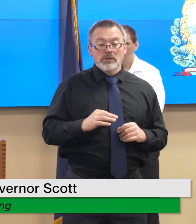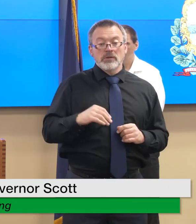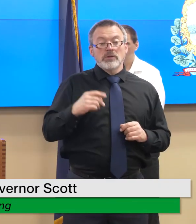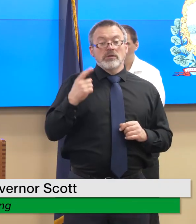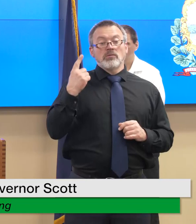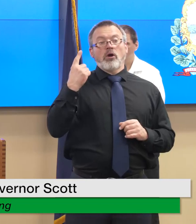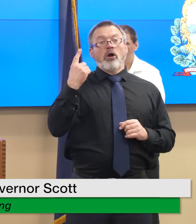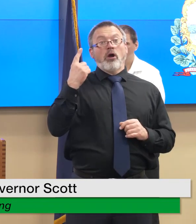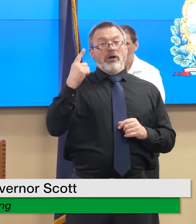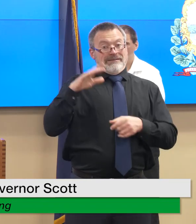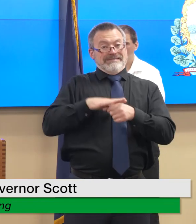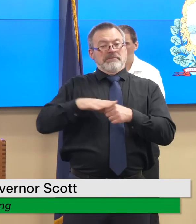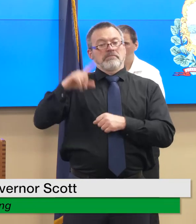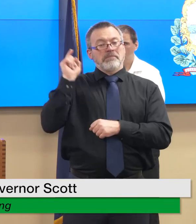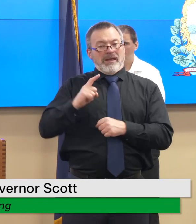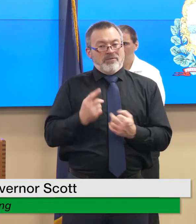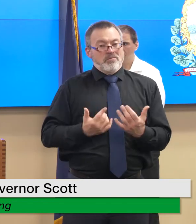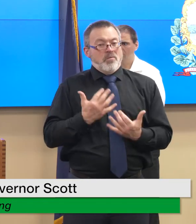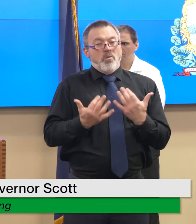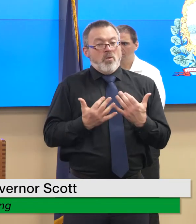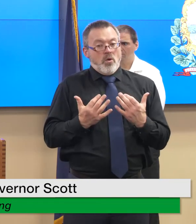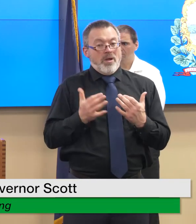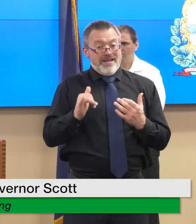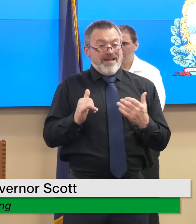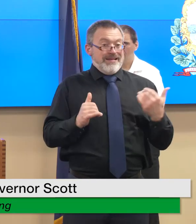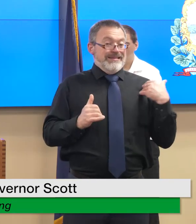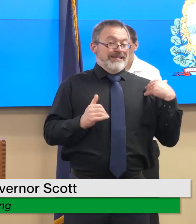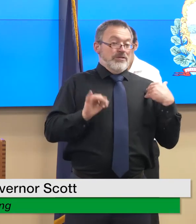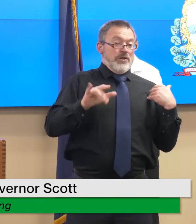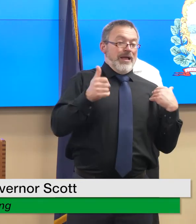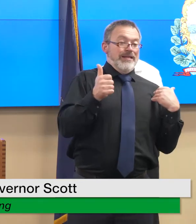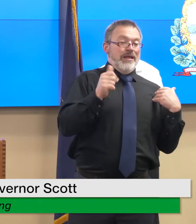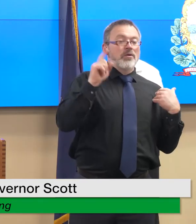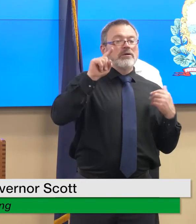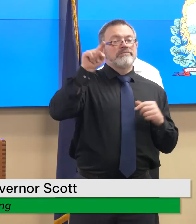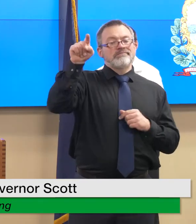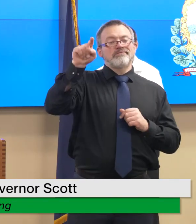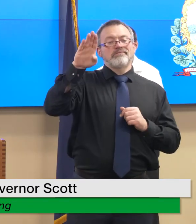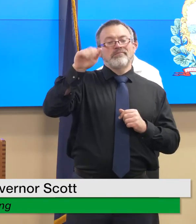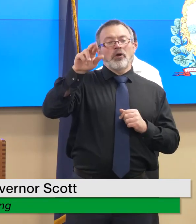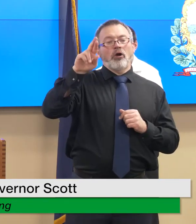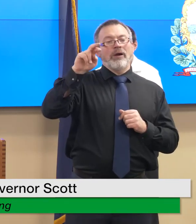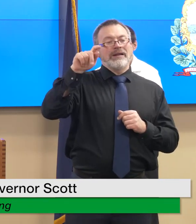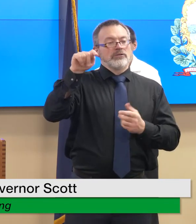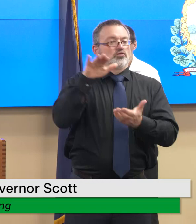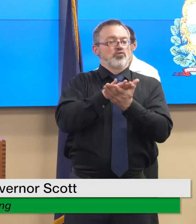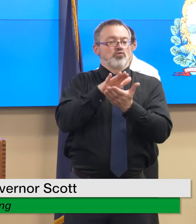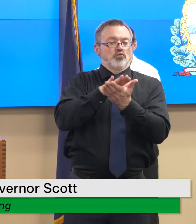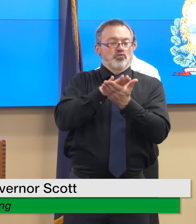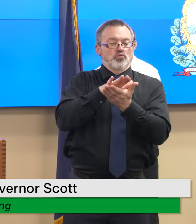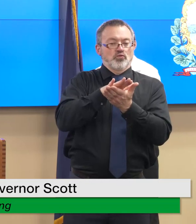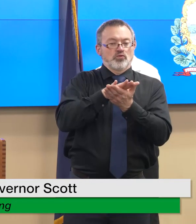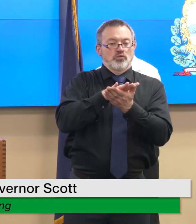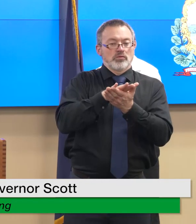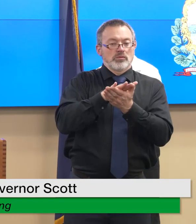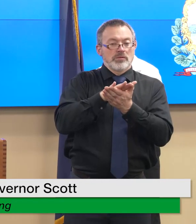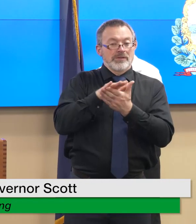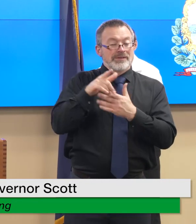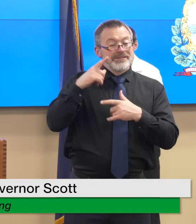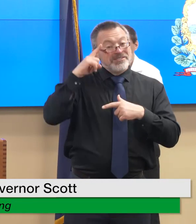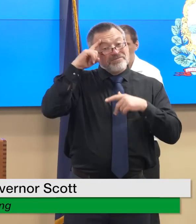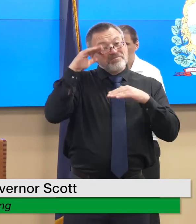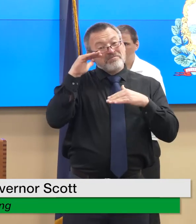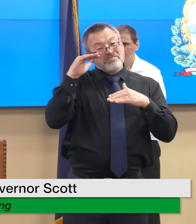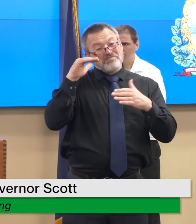place from the July 10th storms, and that's for the Barnet School, and we expect that to be resolved by the end of next week.